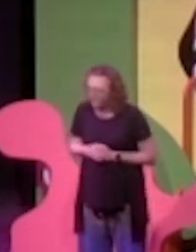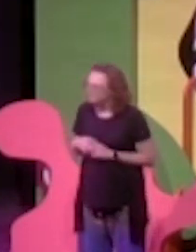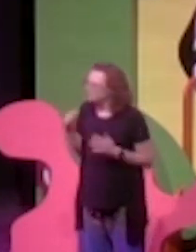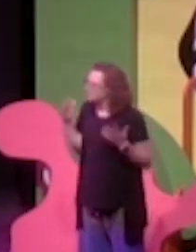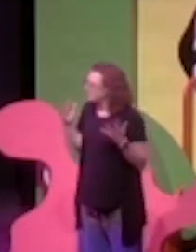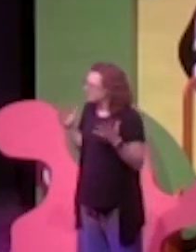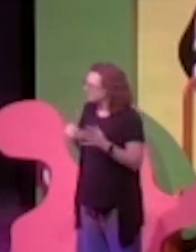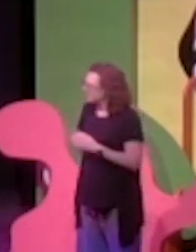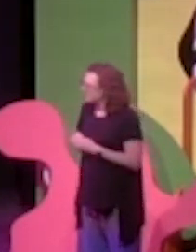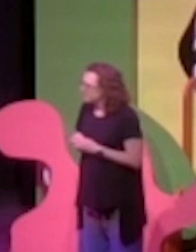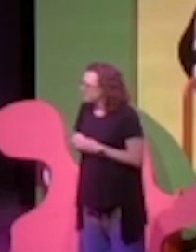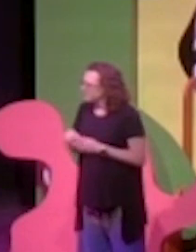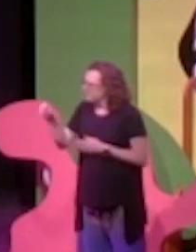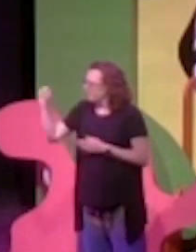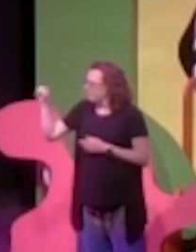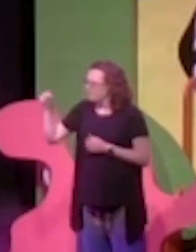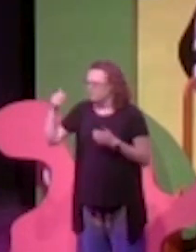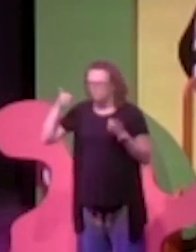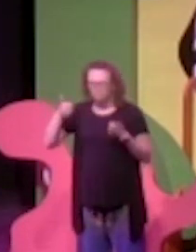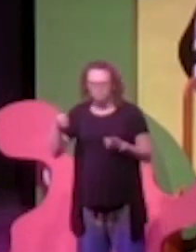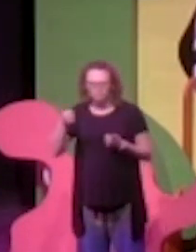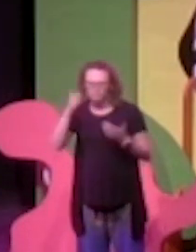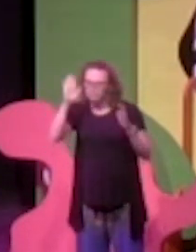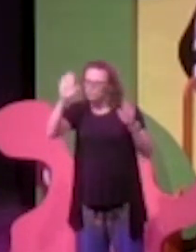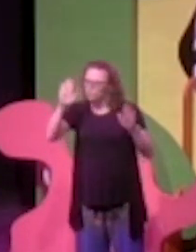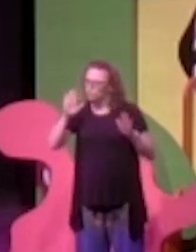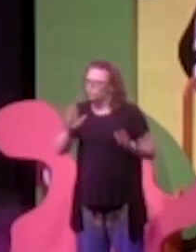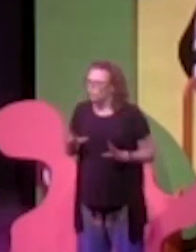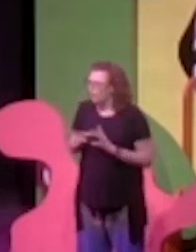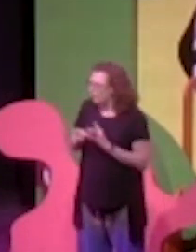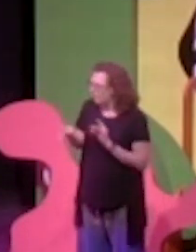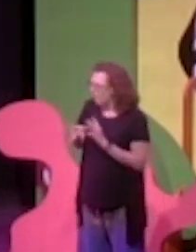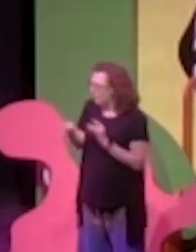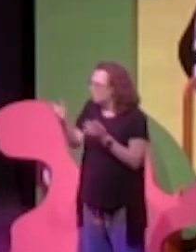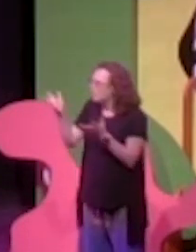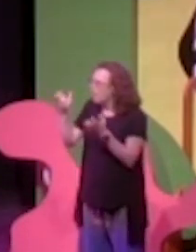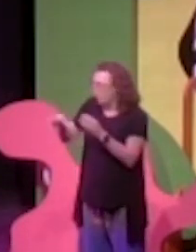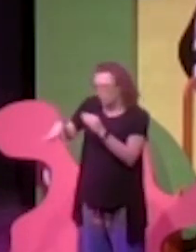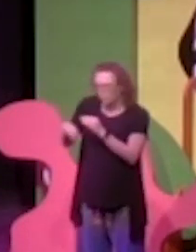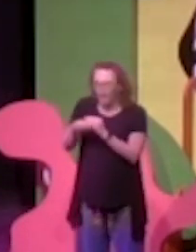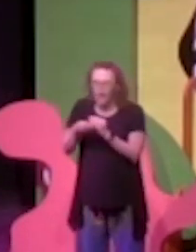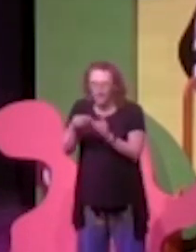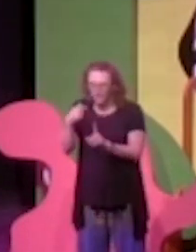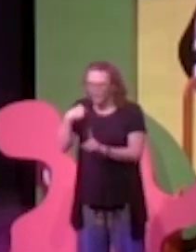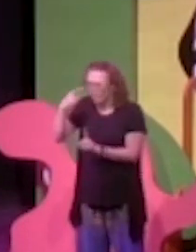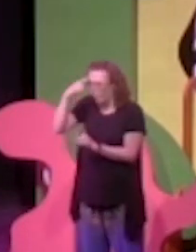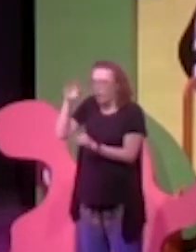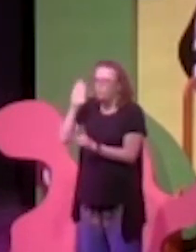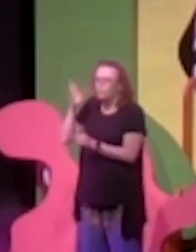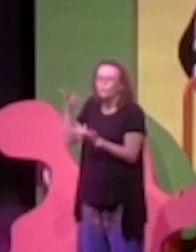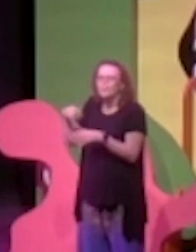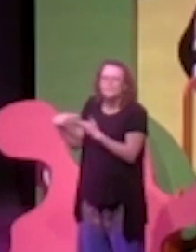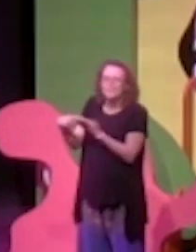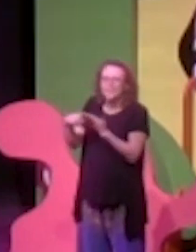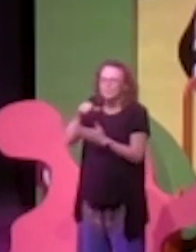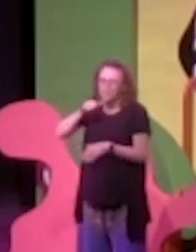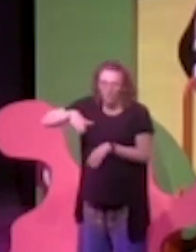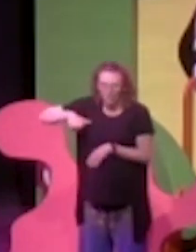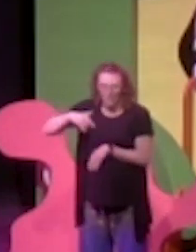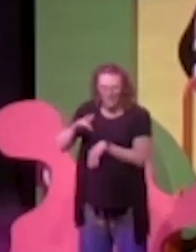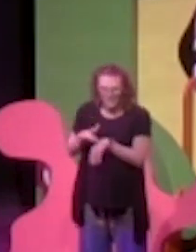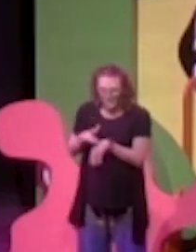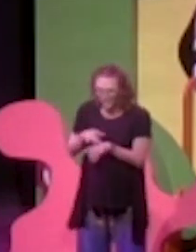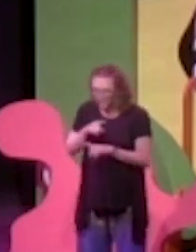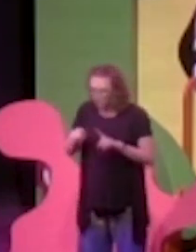I'll pick up on that one right there, because something that, that I thought we would end up getting into and didn't end up getting into is, you know, there's so much